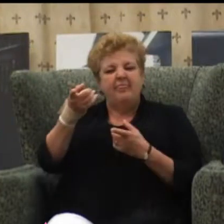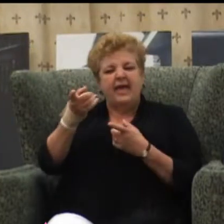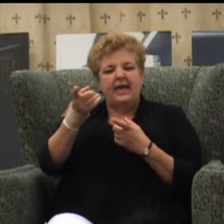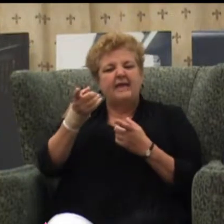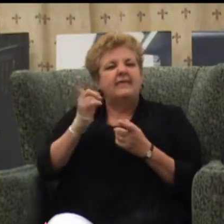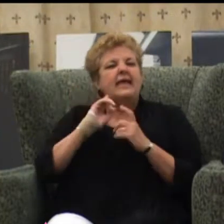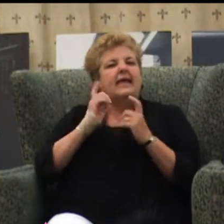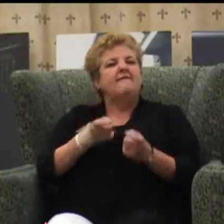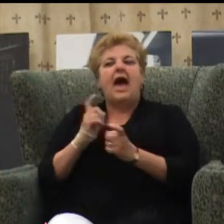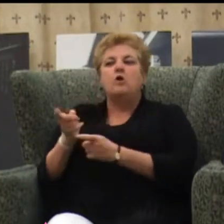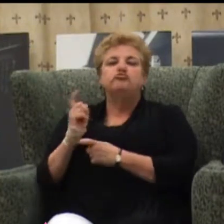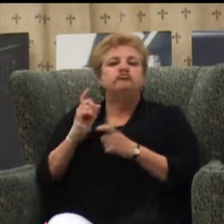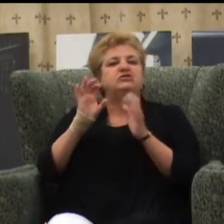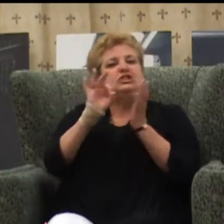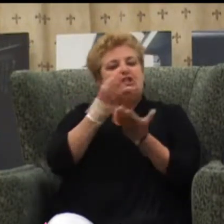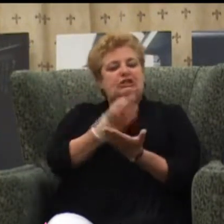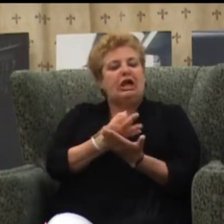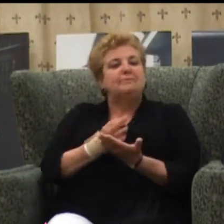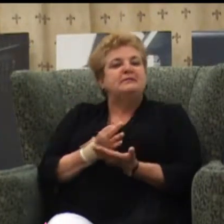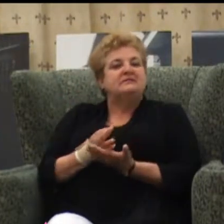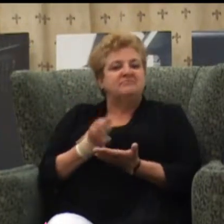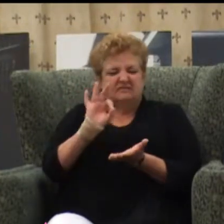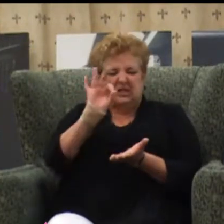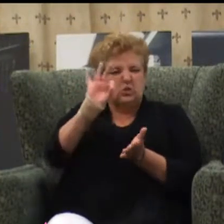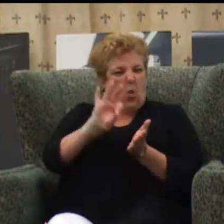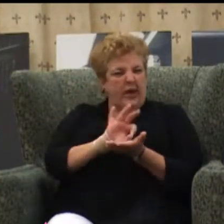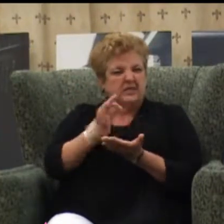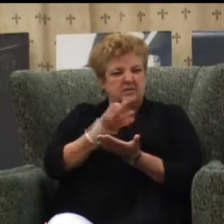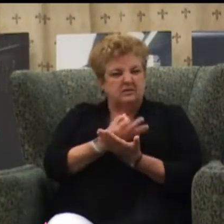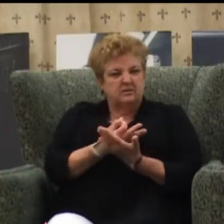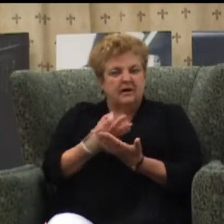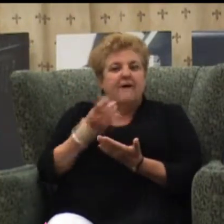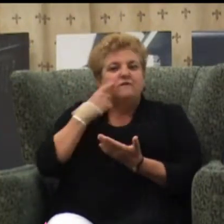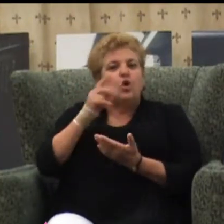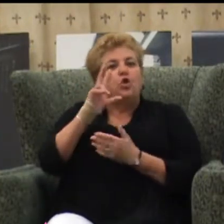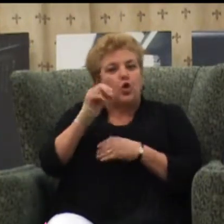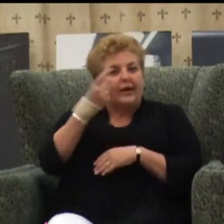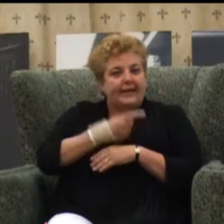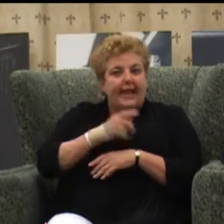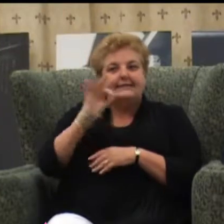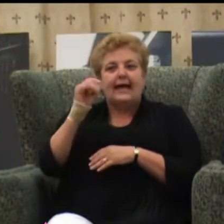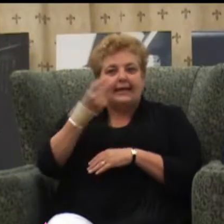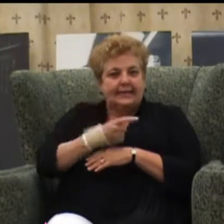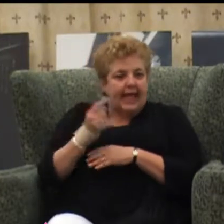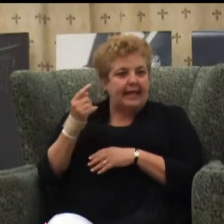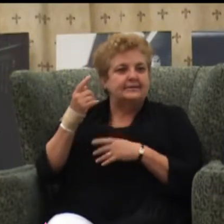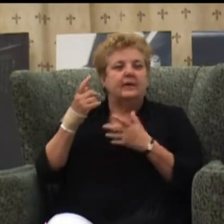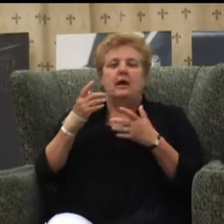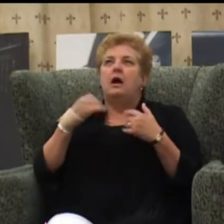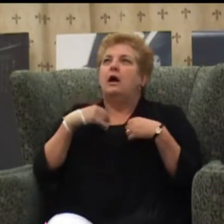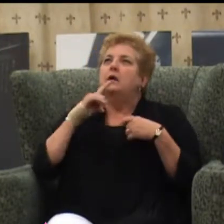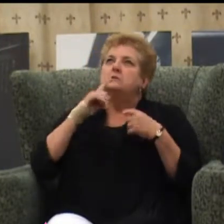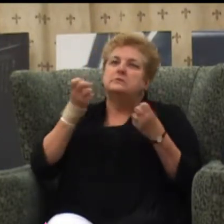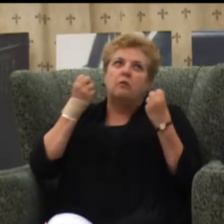that everywhere. And I was one of those perpetual chip takers. I had so many chips and key tags, I couldn't play poker